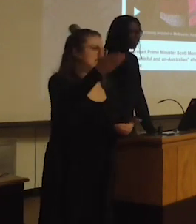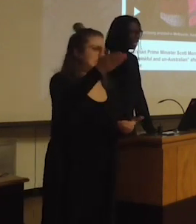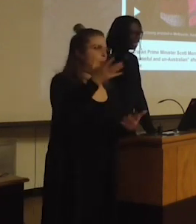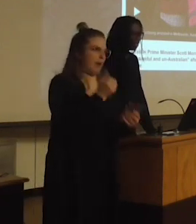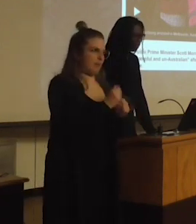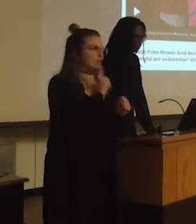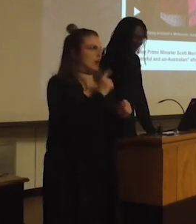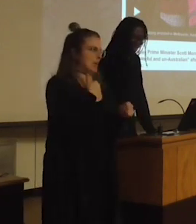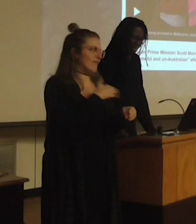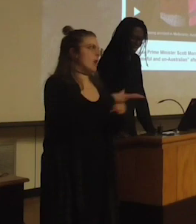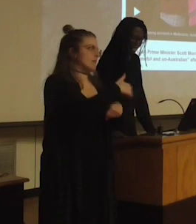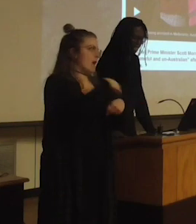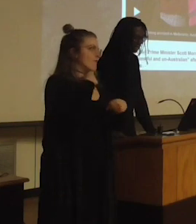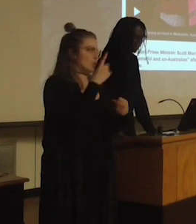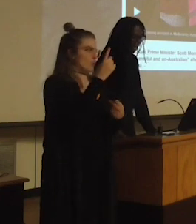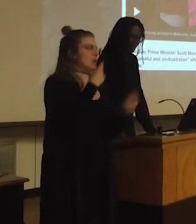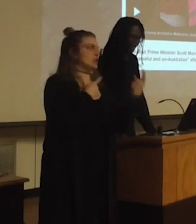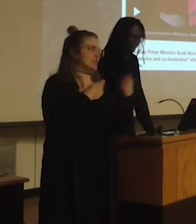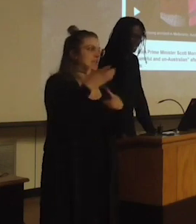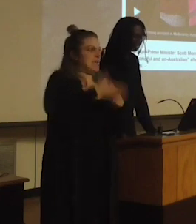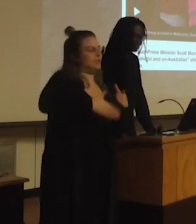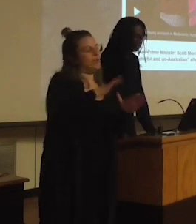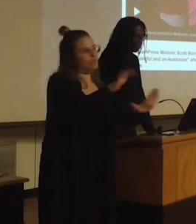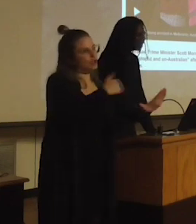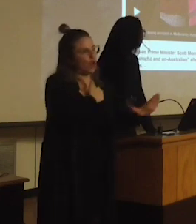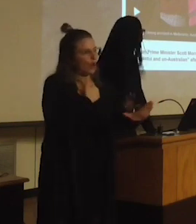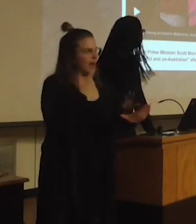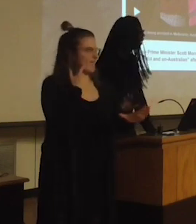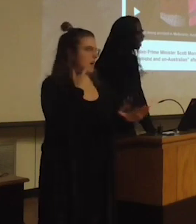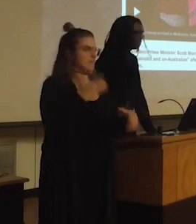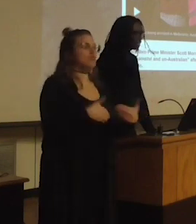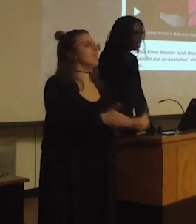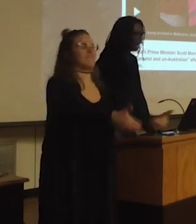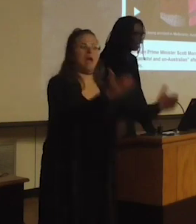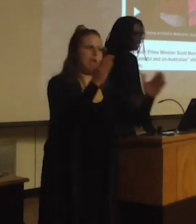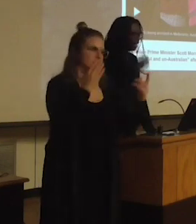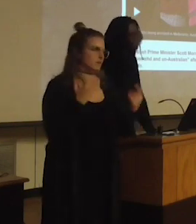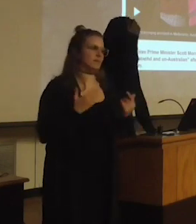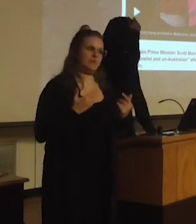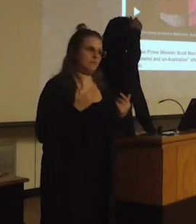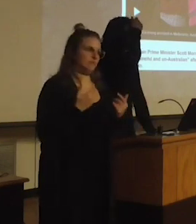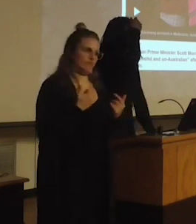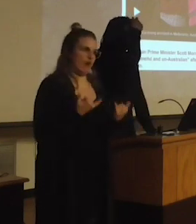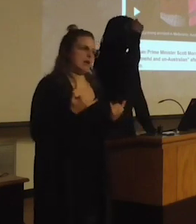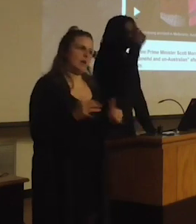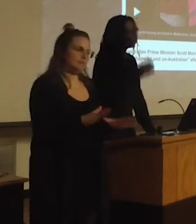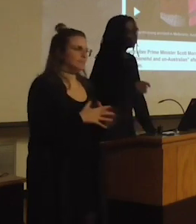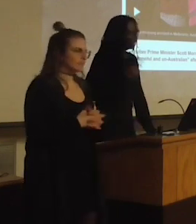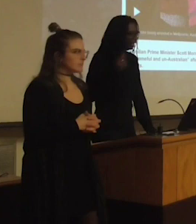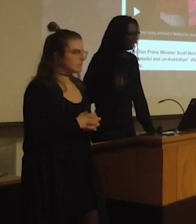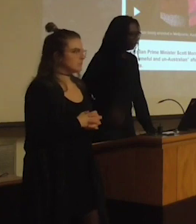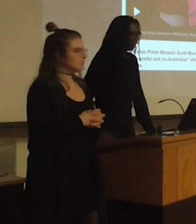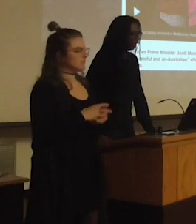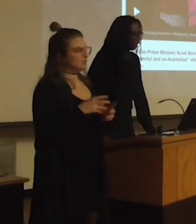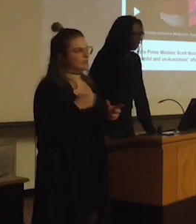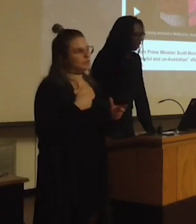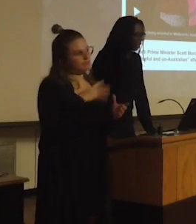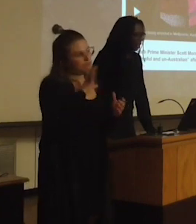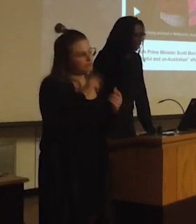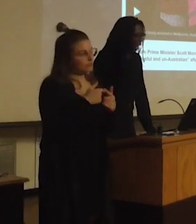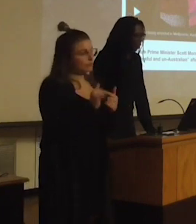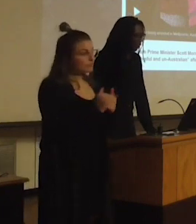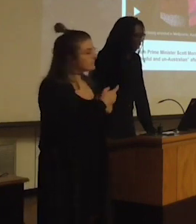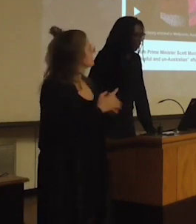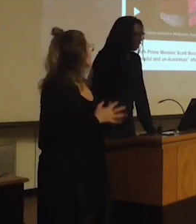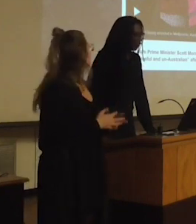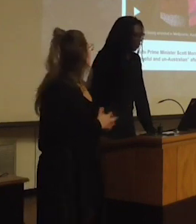I want to make sure that I leave time for questions at the end. So I apologize for like moving super fast with the slides. I just wanted to address this as well. Like